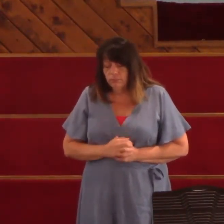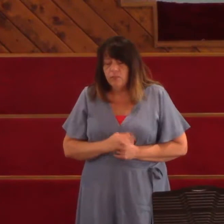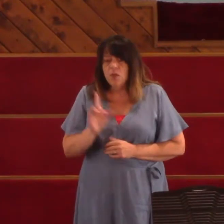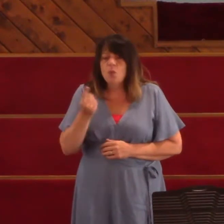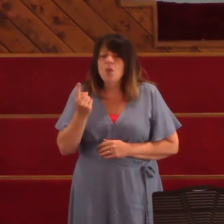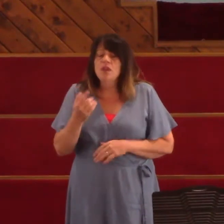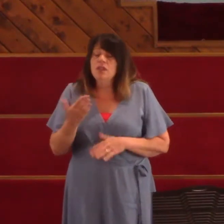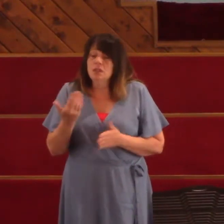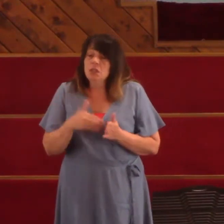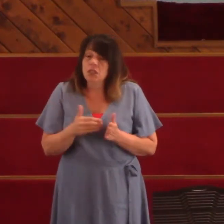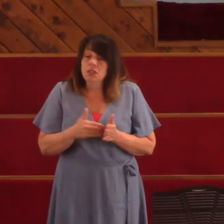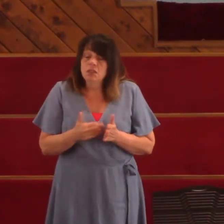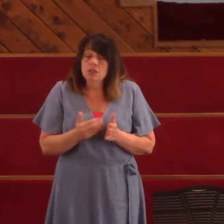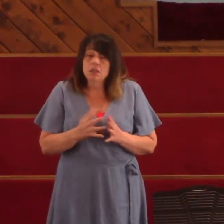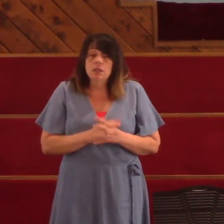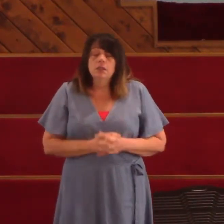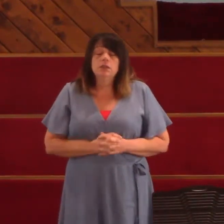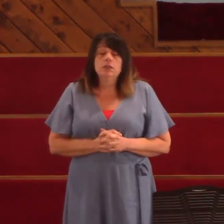Once again,